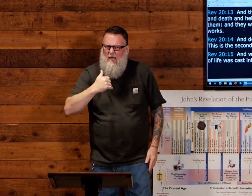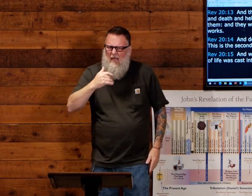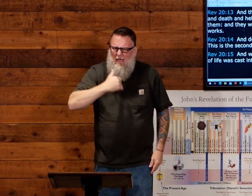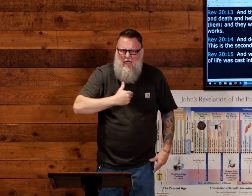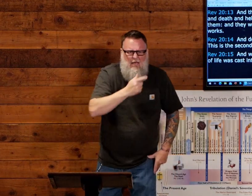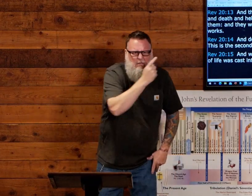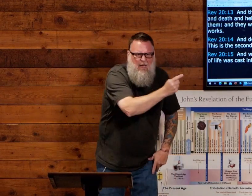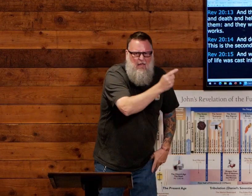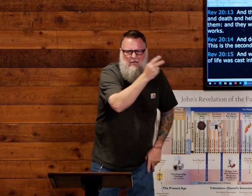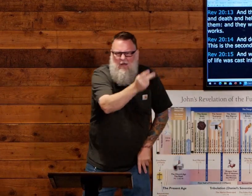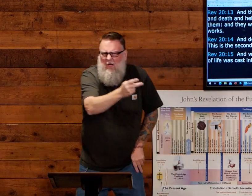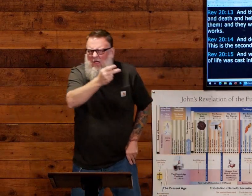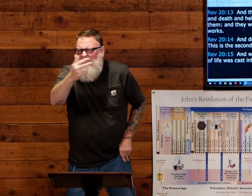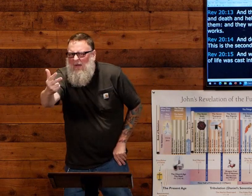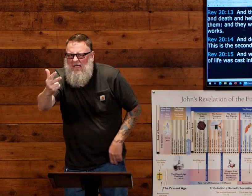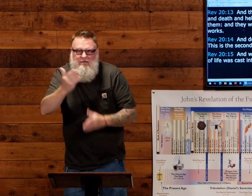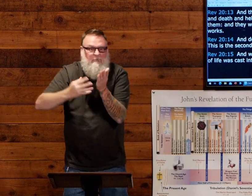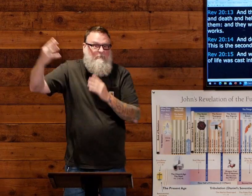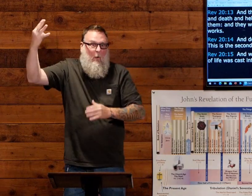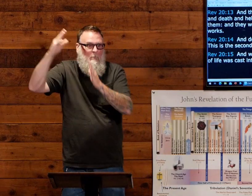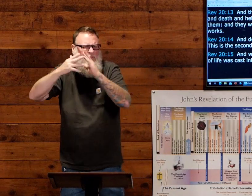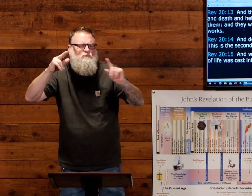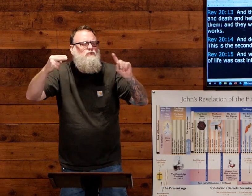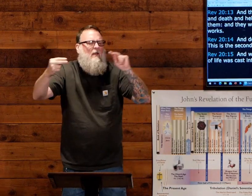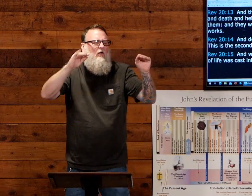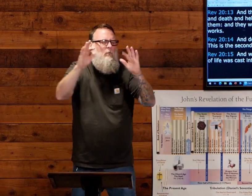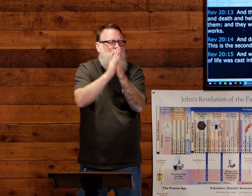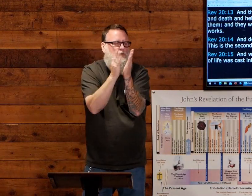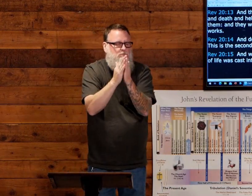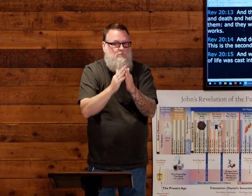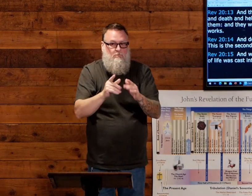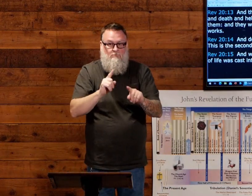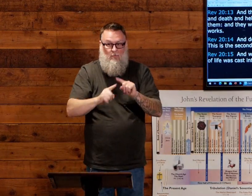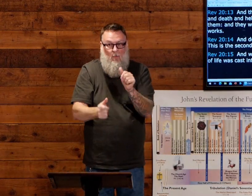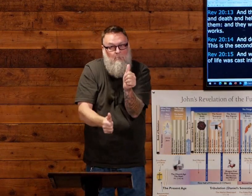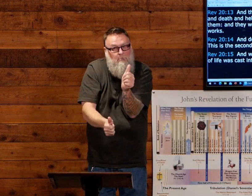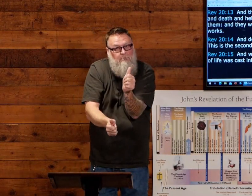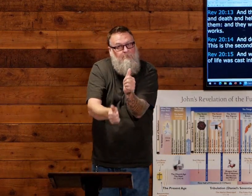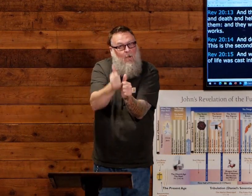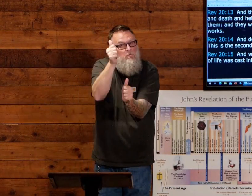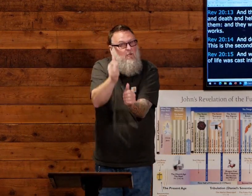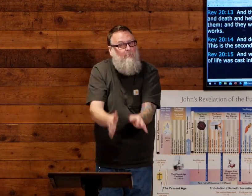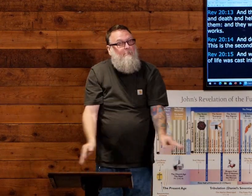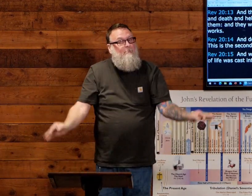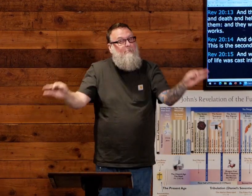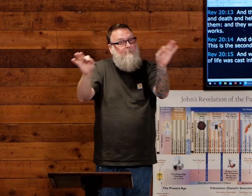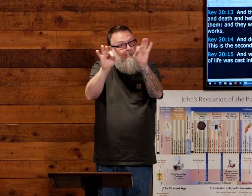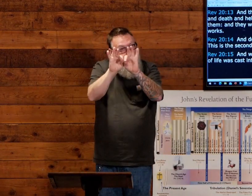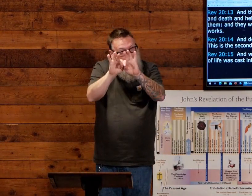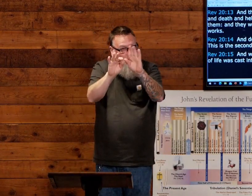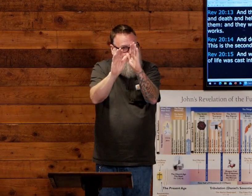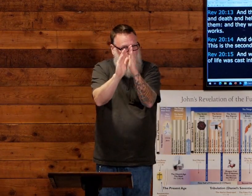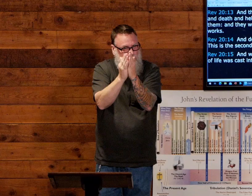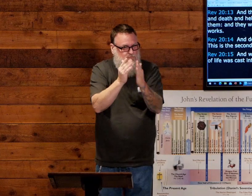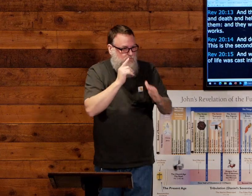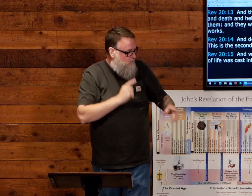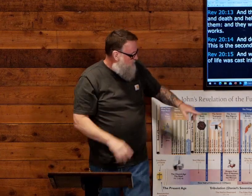Some say, hey, James, they have 1, 2, 3, 4 books. How many books are we talking about here? But the most important book